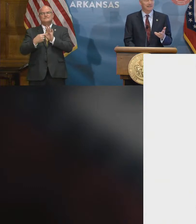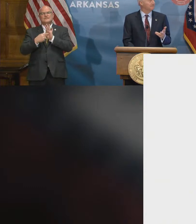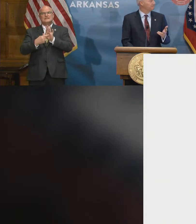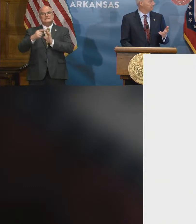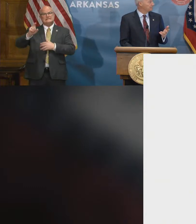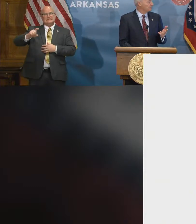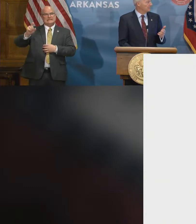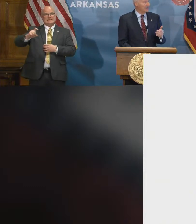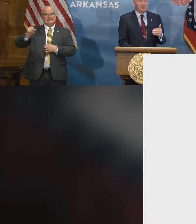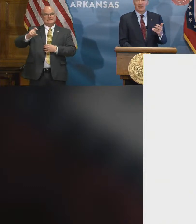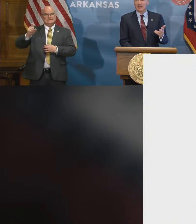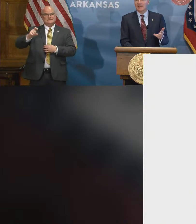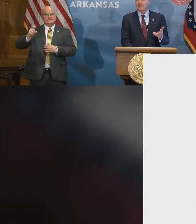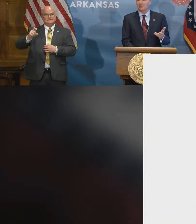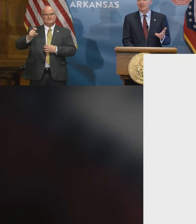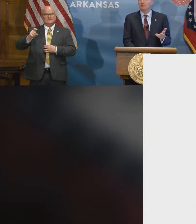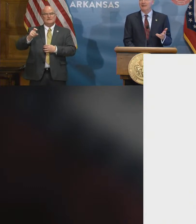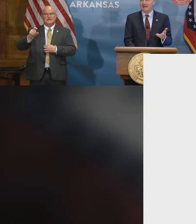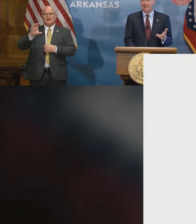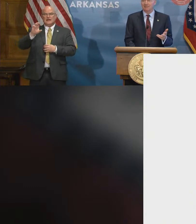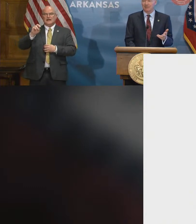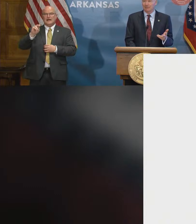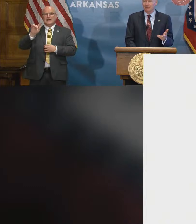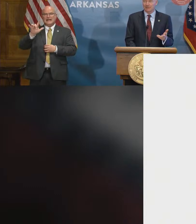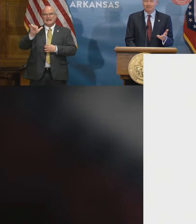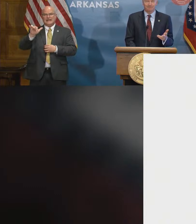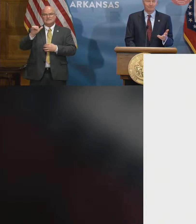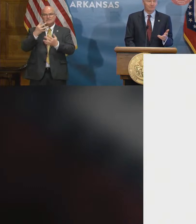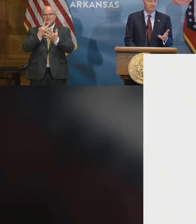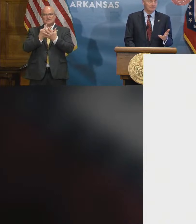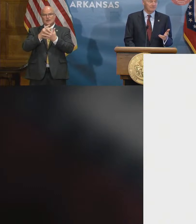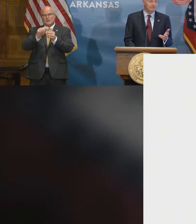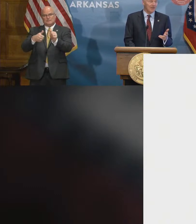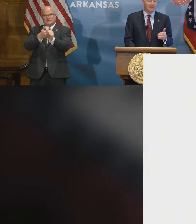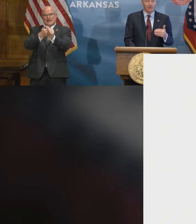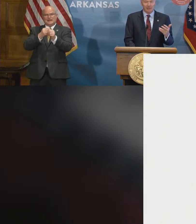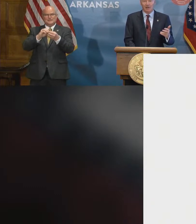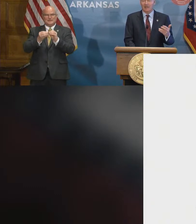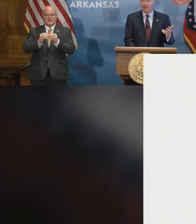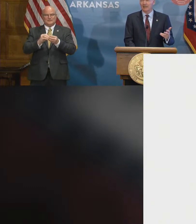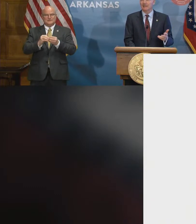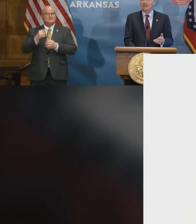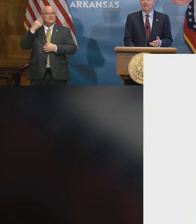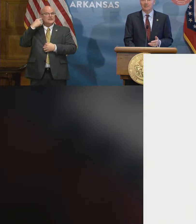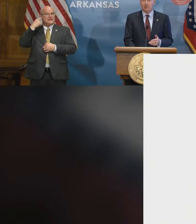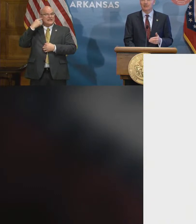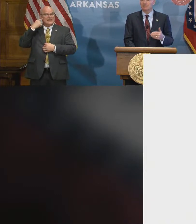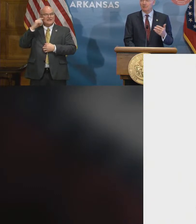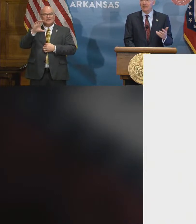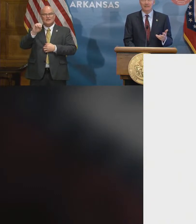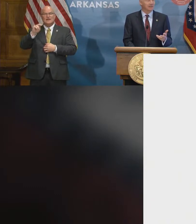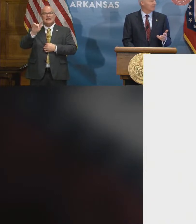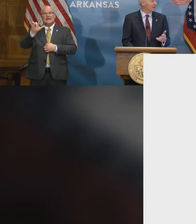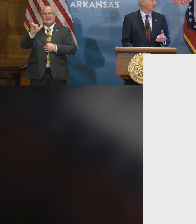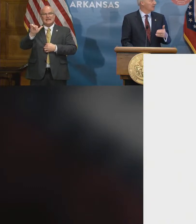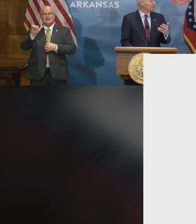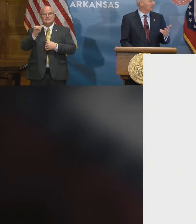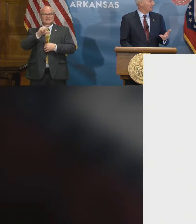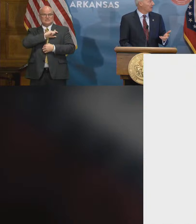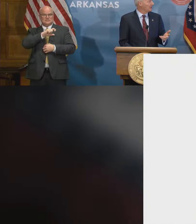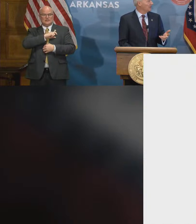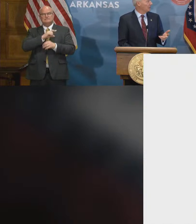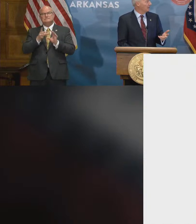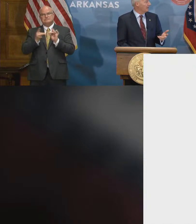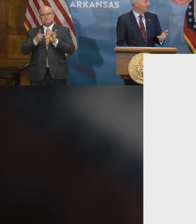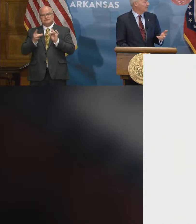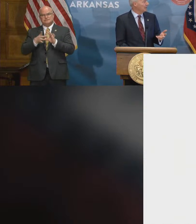the need. This is our county jail backup numbers. And you hear our county sheriff speaking of this, and it puts